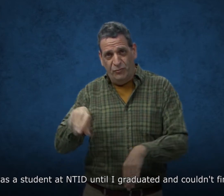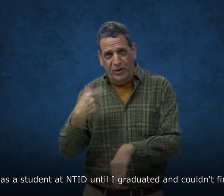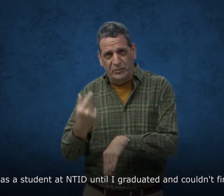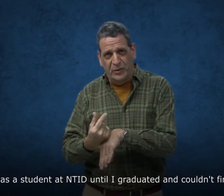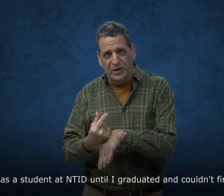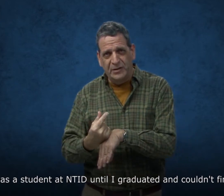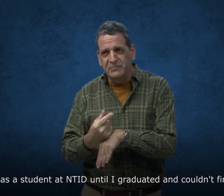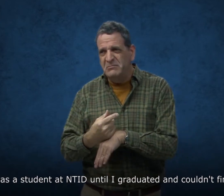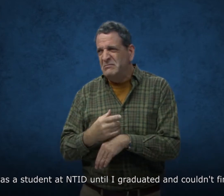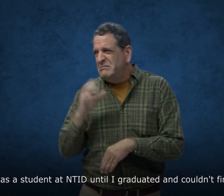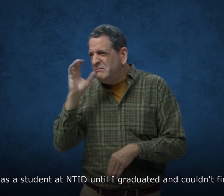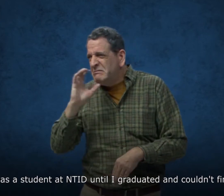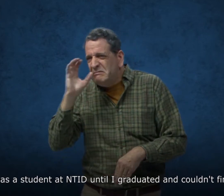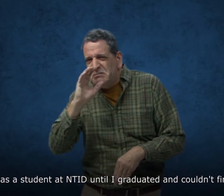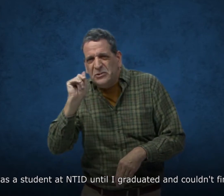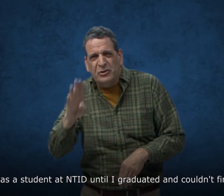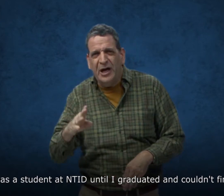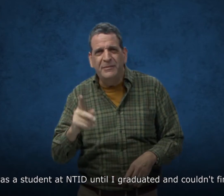and couldn't find a job.